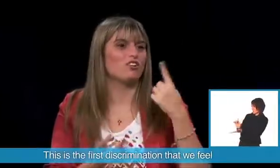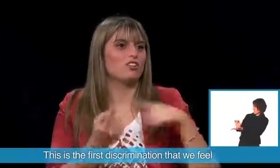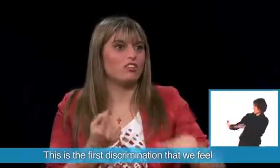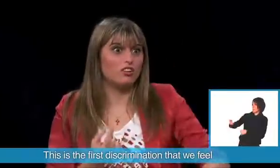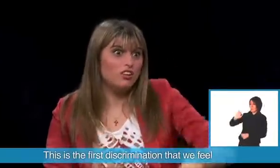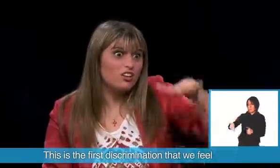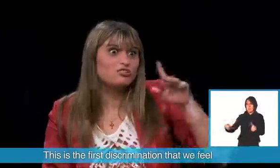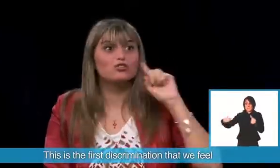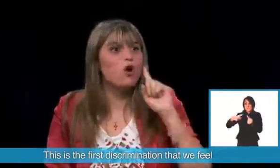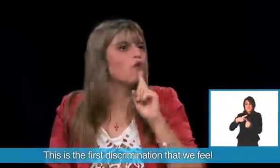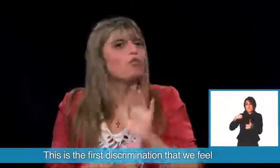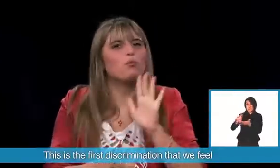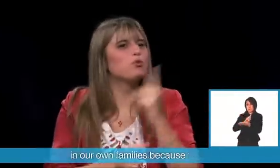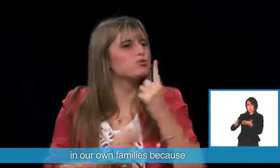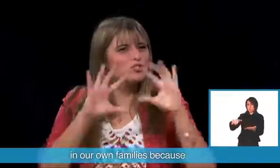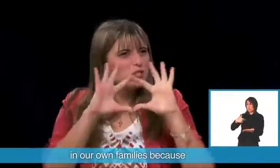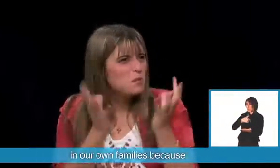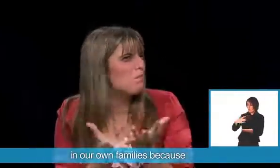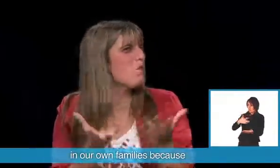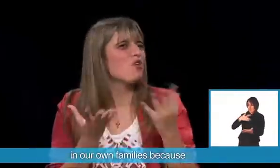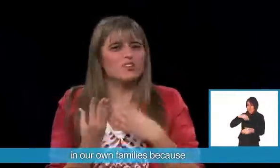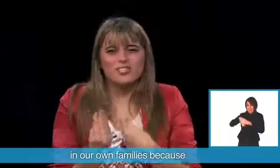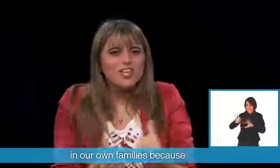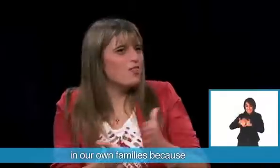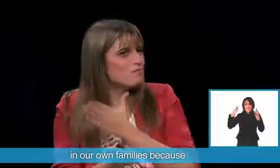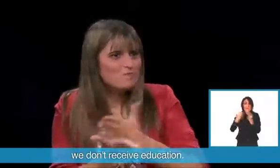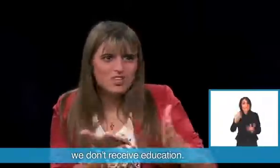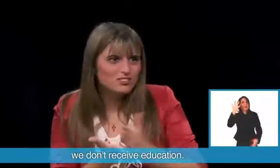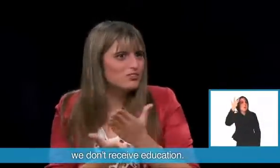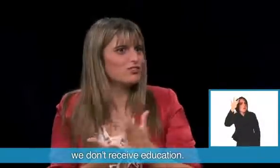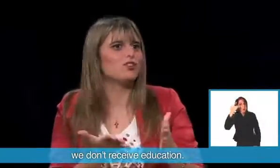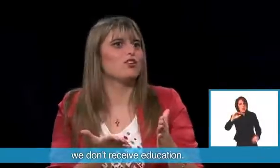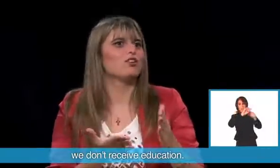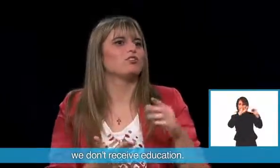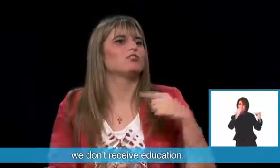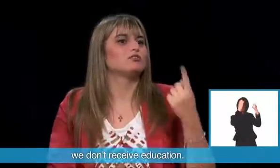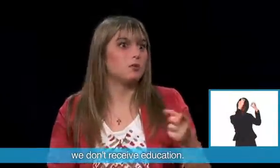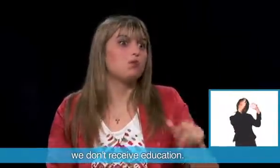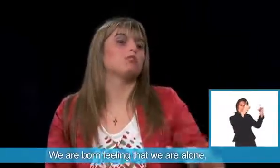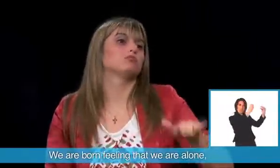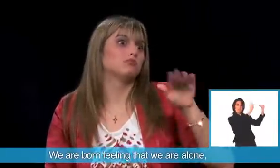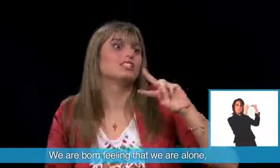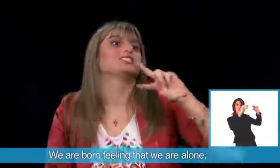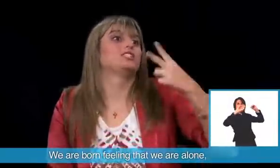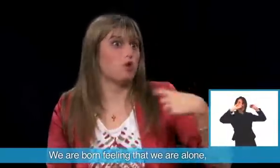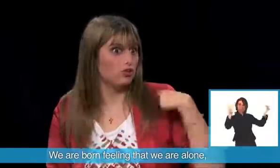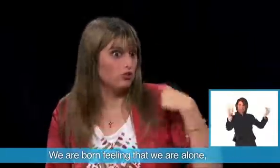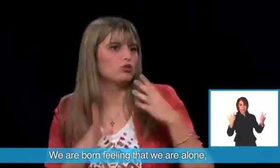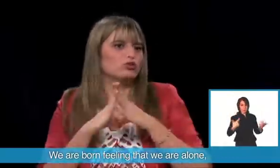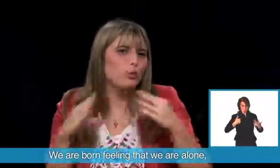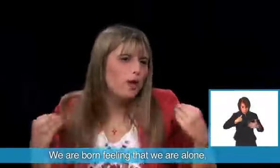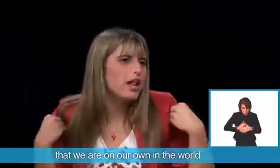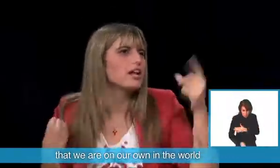This is the first discrimination that we feel in our own families because we don't receive education. We are born feeling that